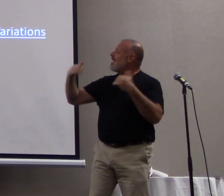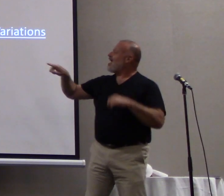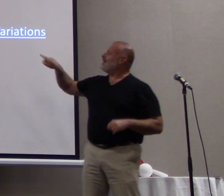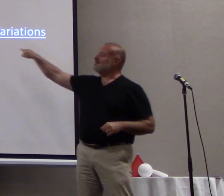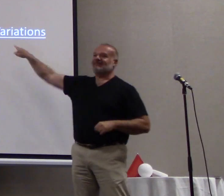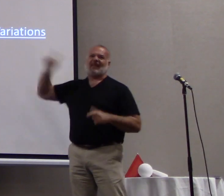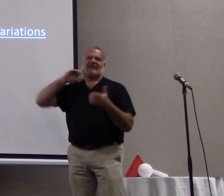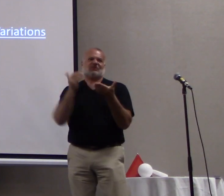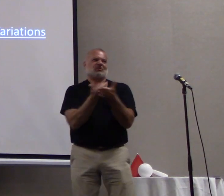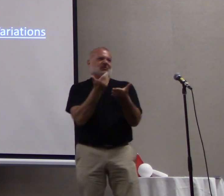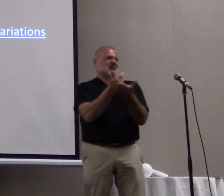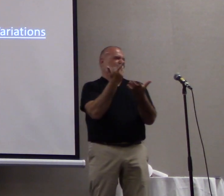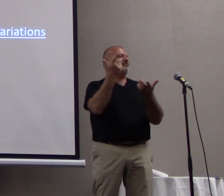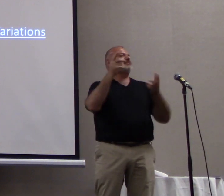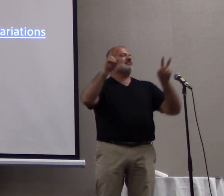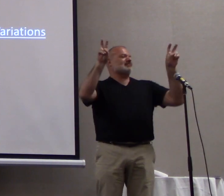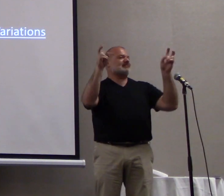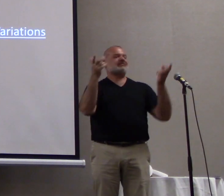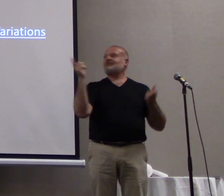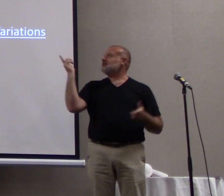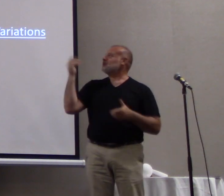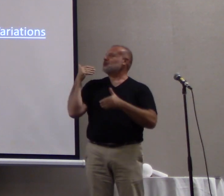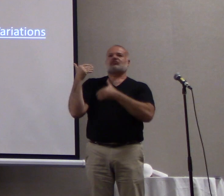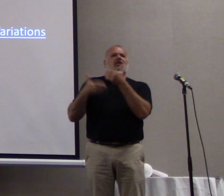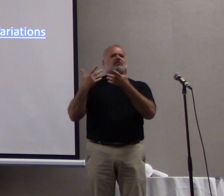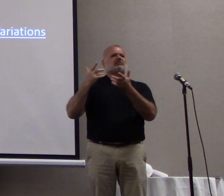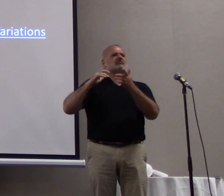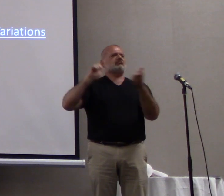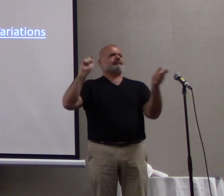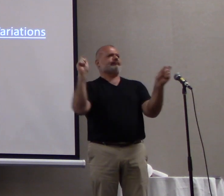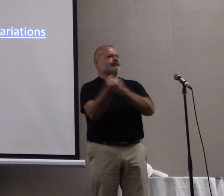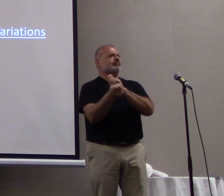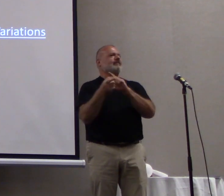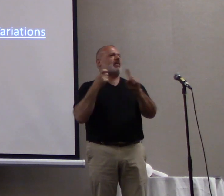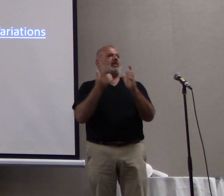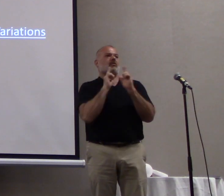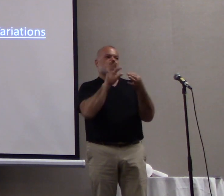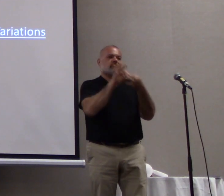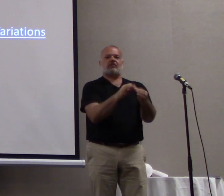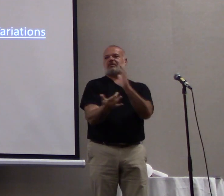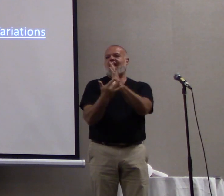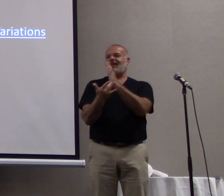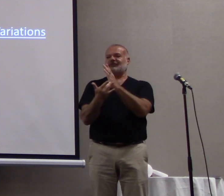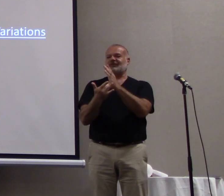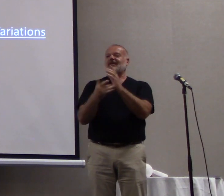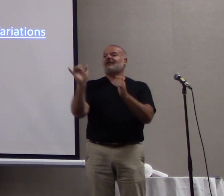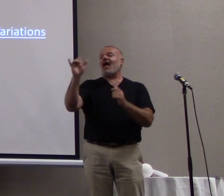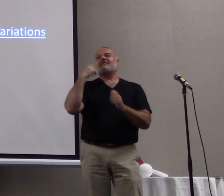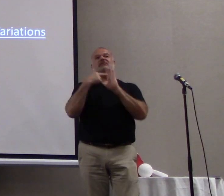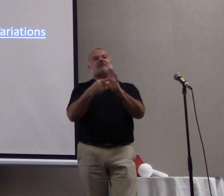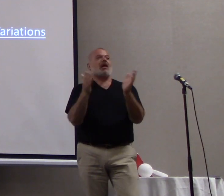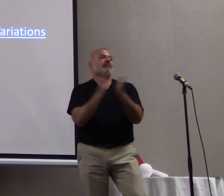Great. So this is a fairly new workshop. Generations have changed in